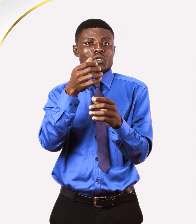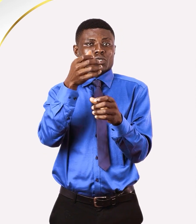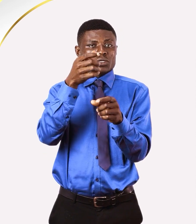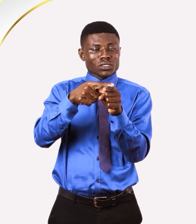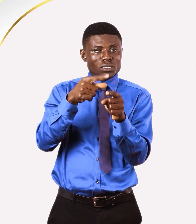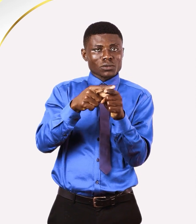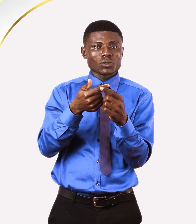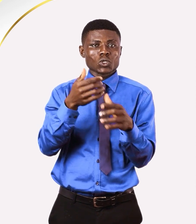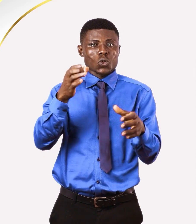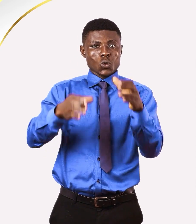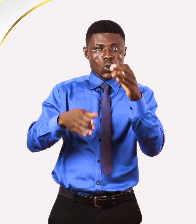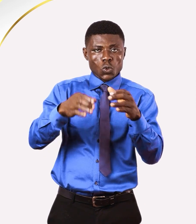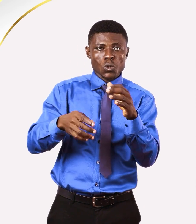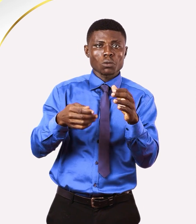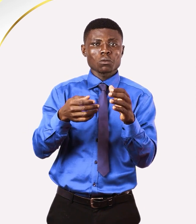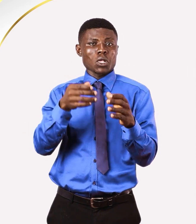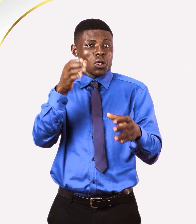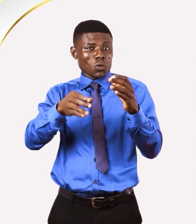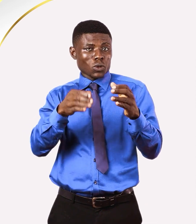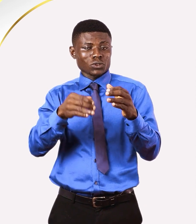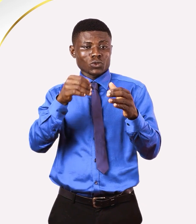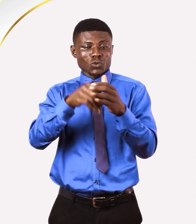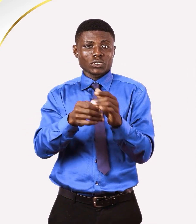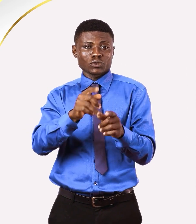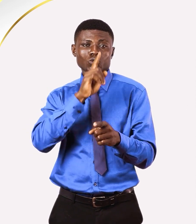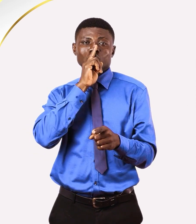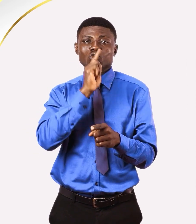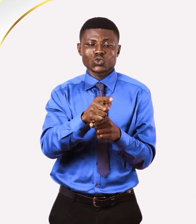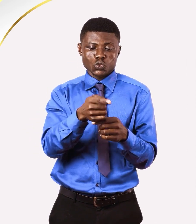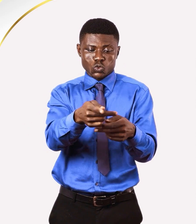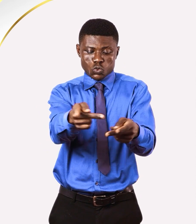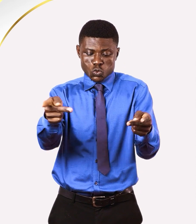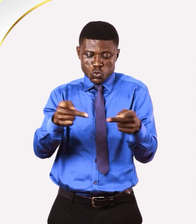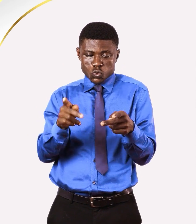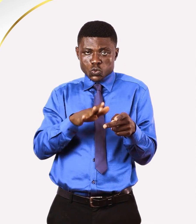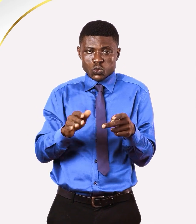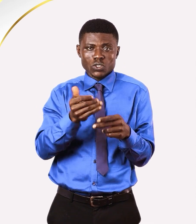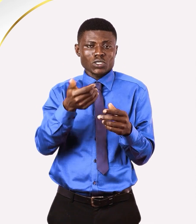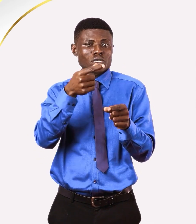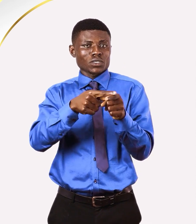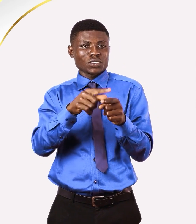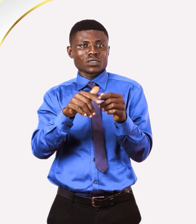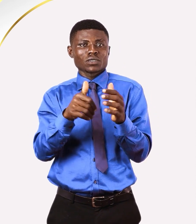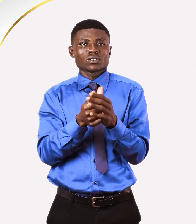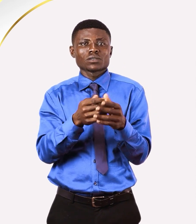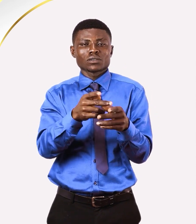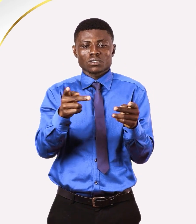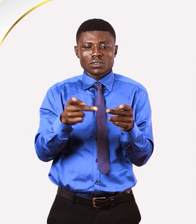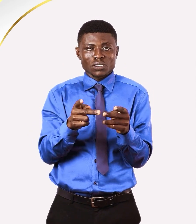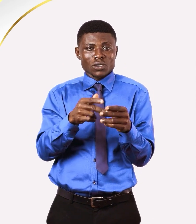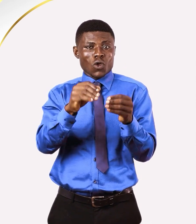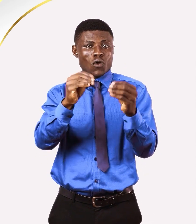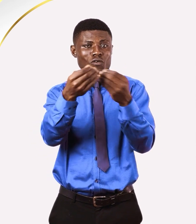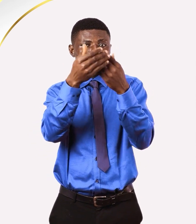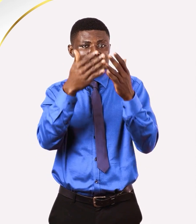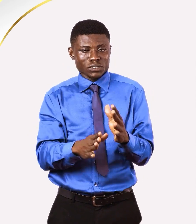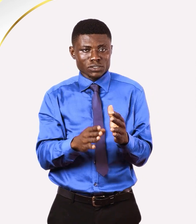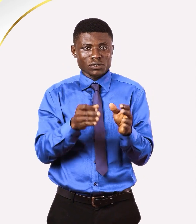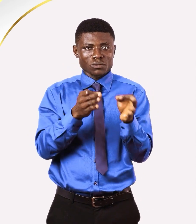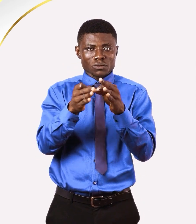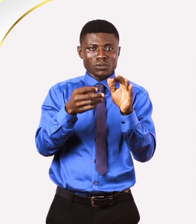contacted. Term. Court. Definition. A court of competent jurisdiction. Term.